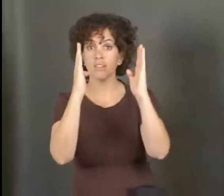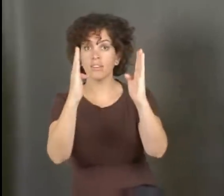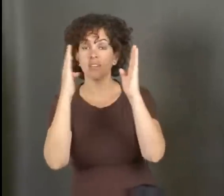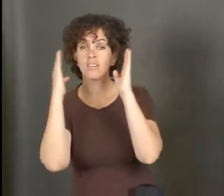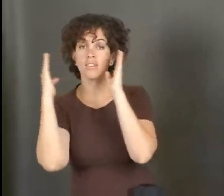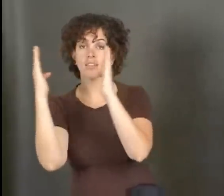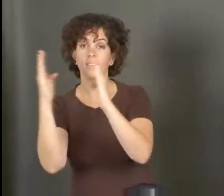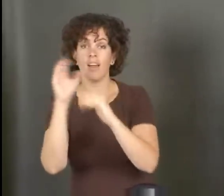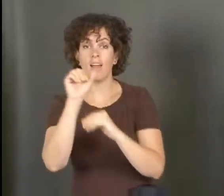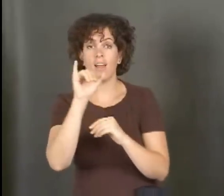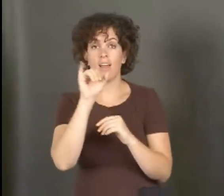Aisles.